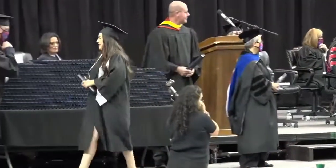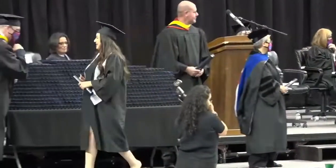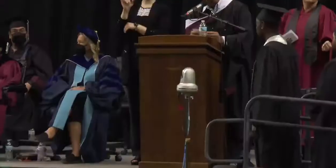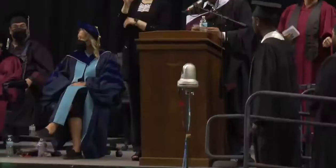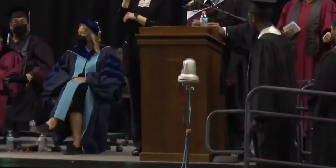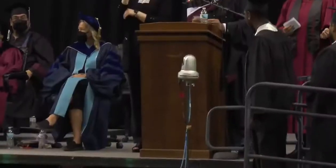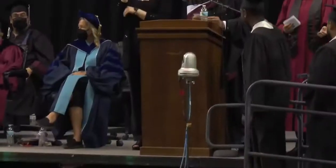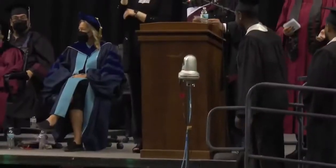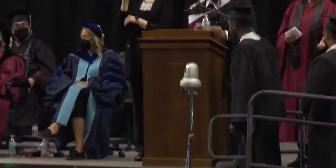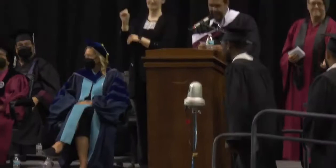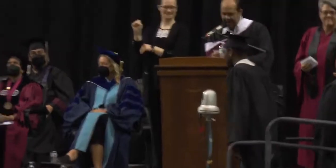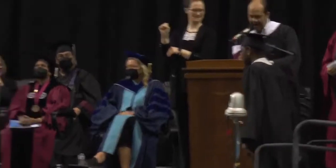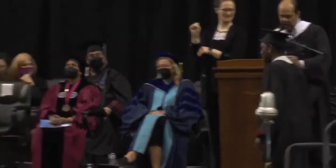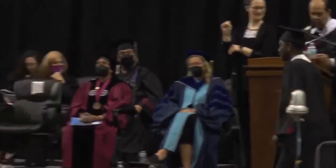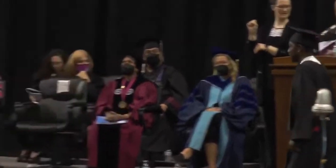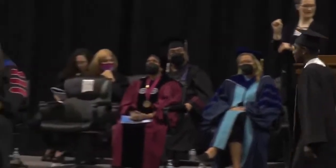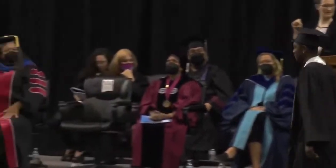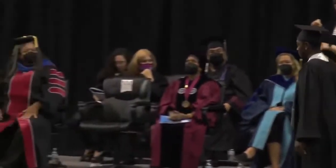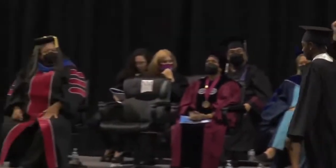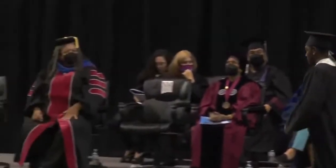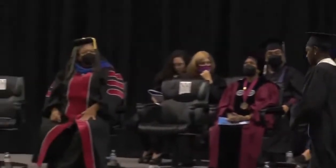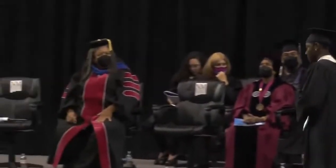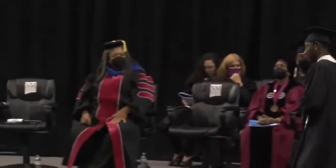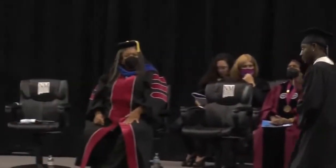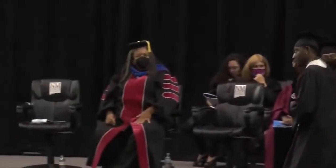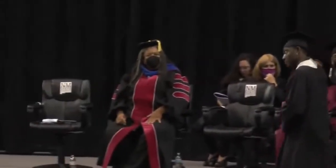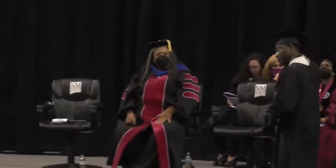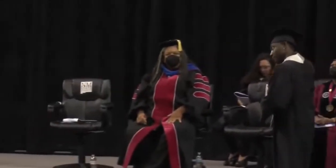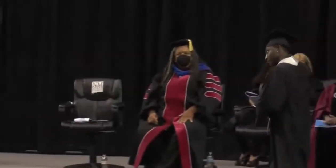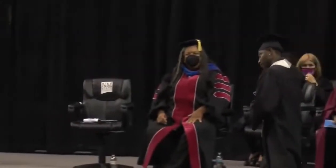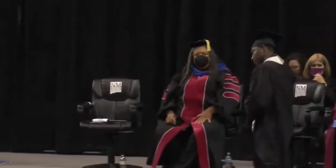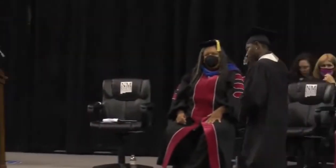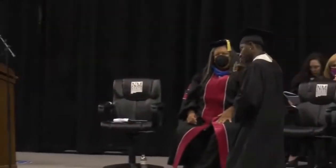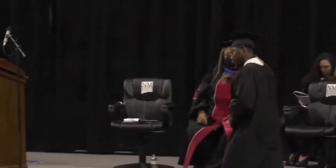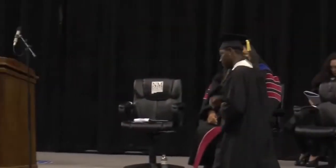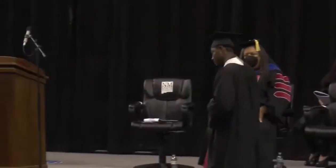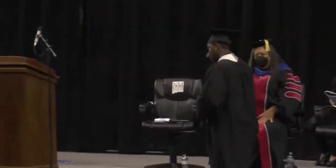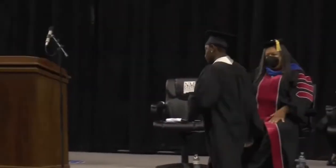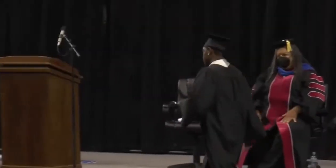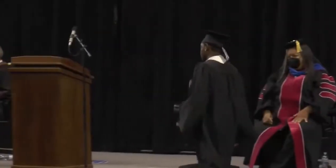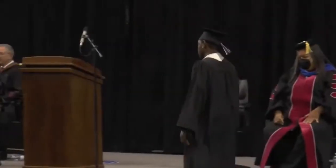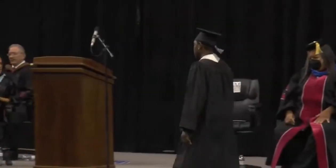Carrie Lewis, Heating, Air, Refrigeration.